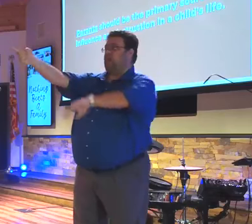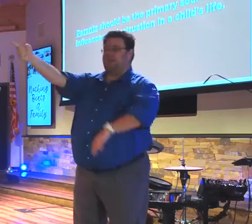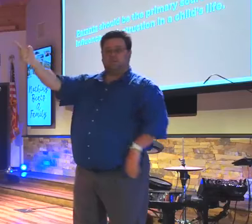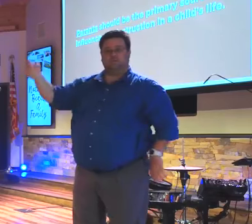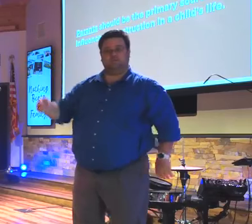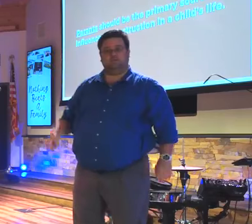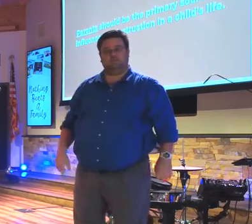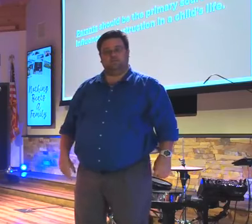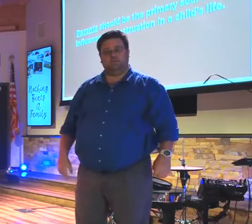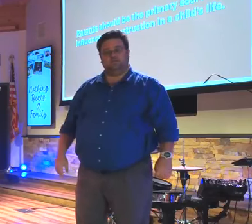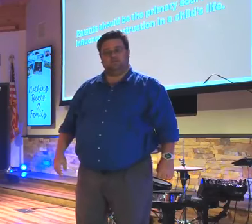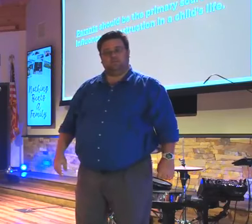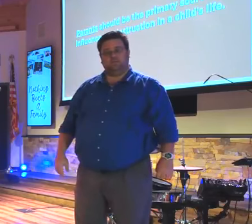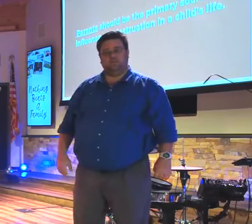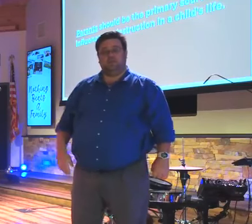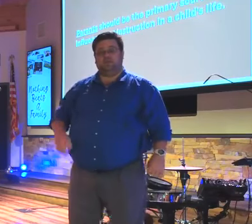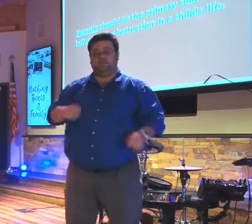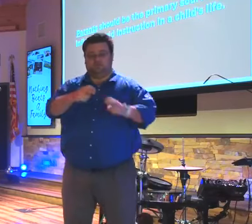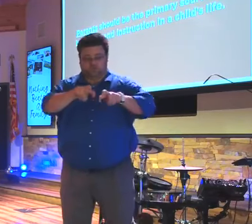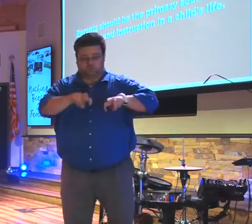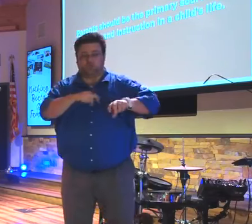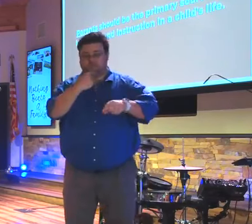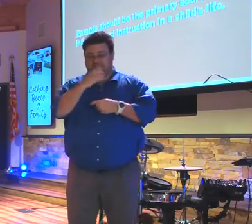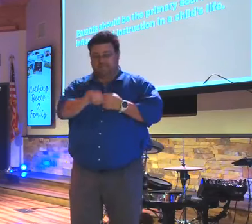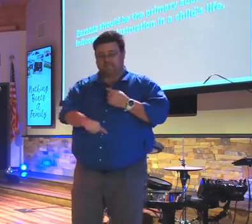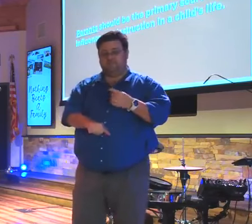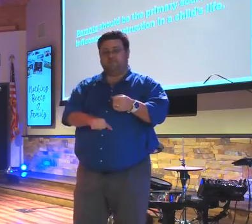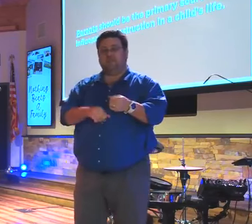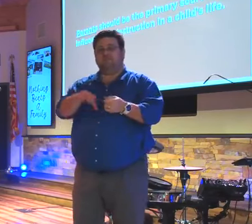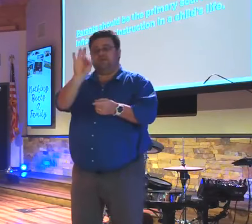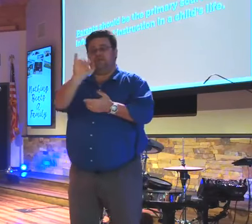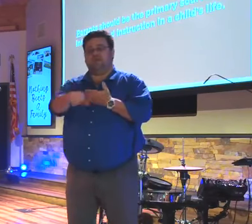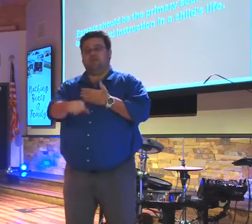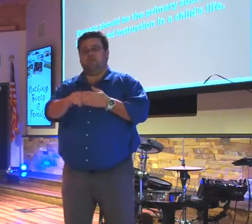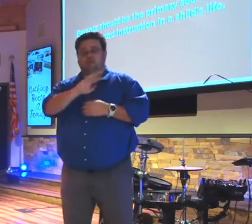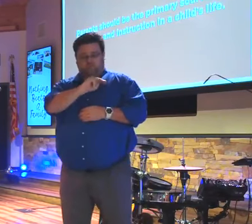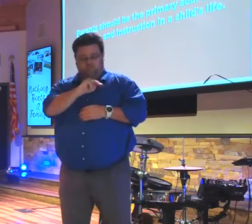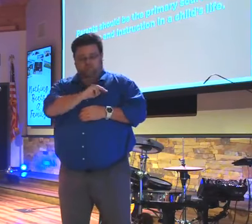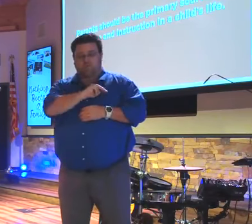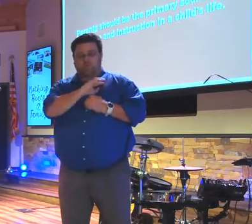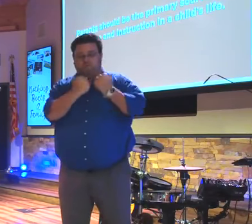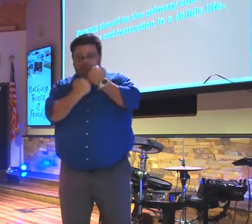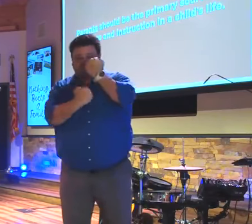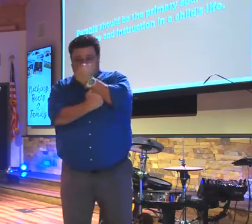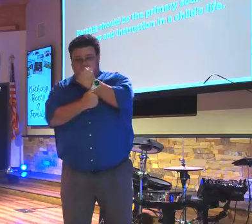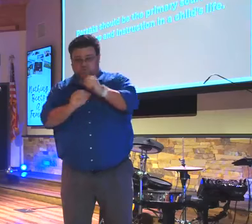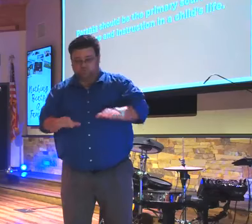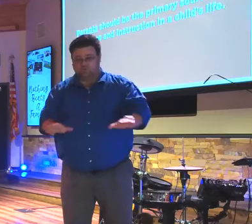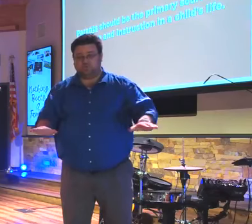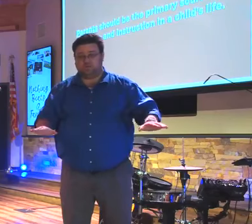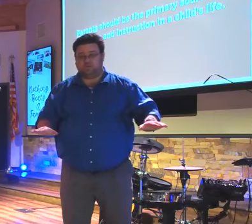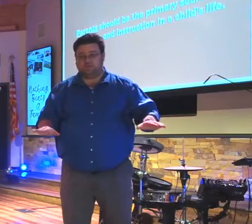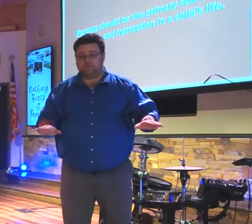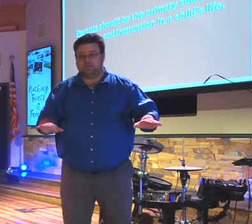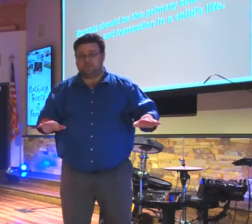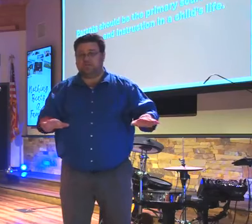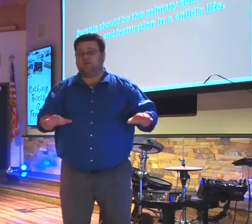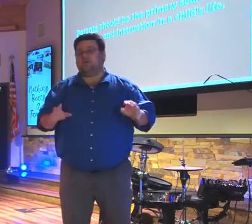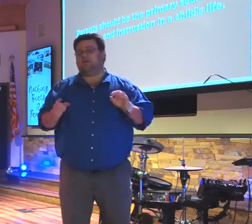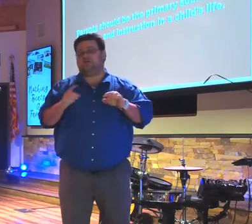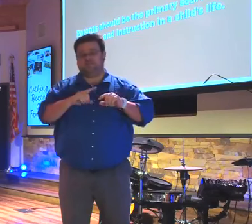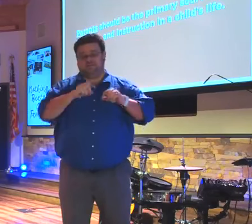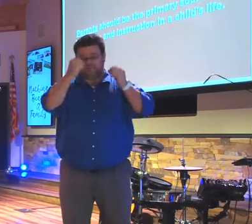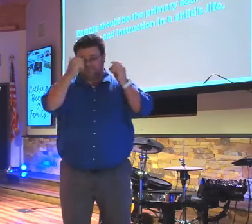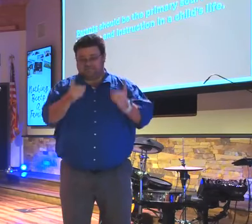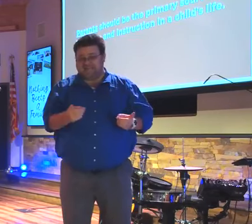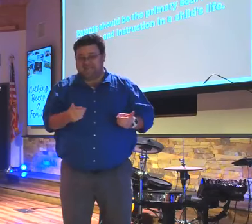time. Barnum Research also said this: they found that the moral foundations of children are generally